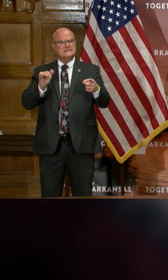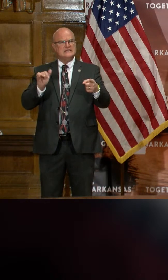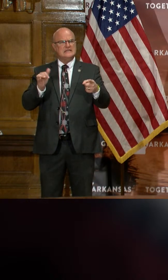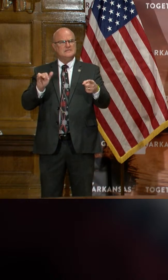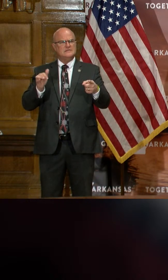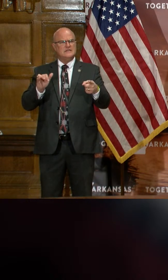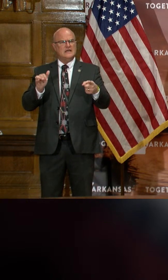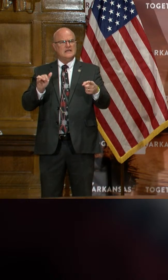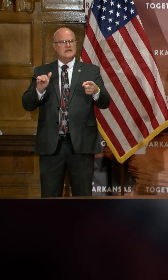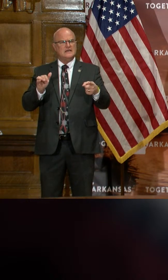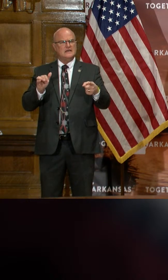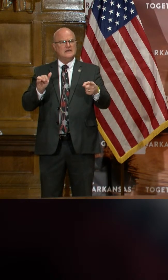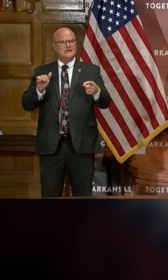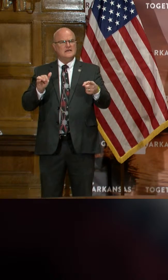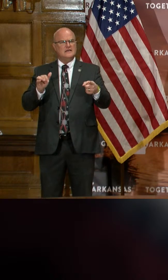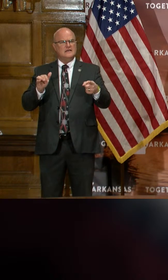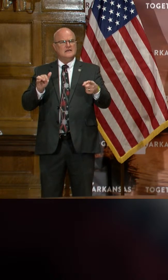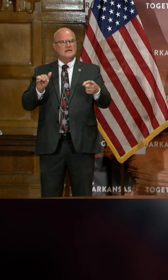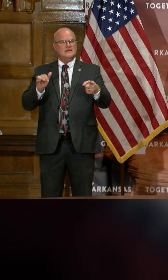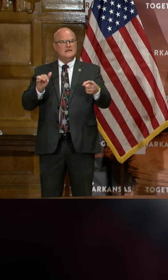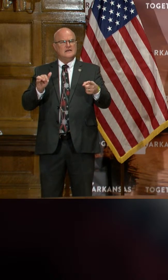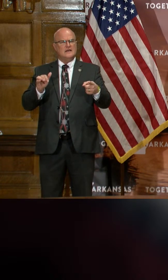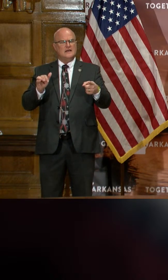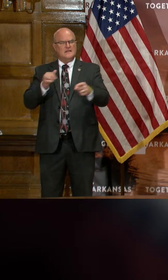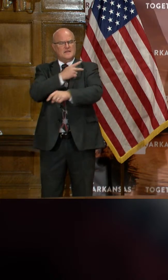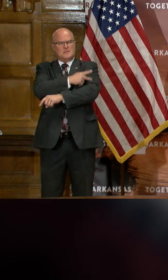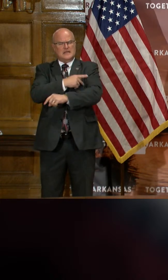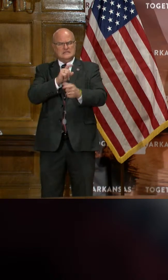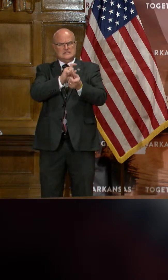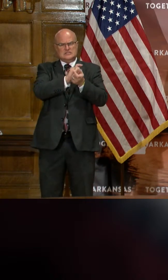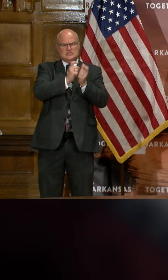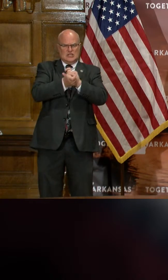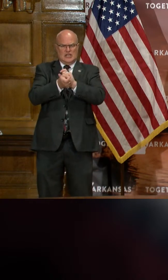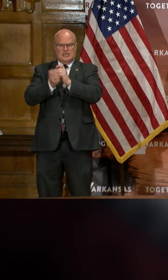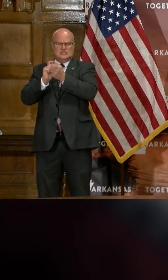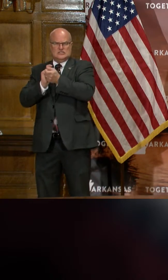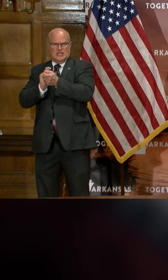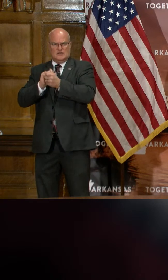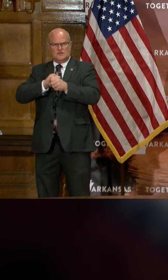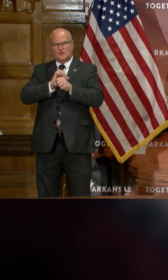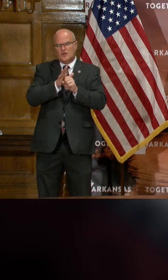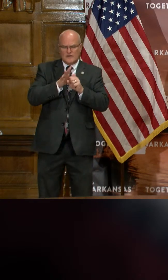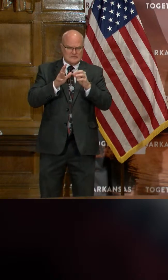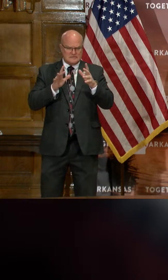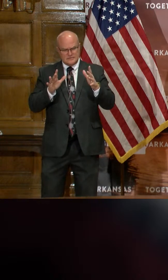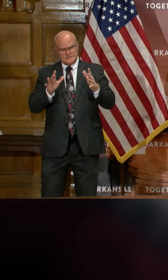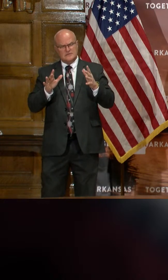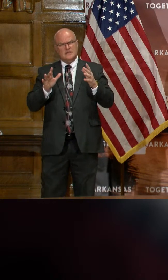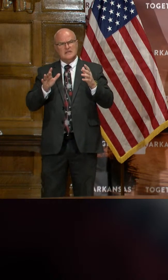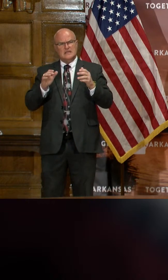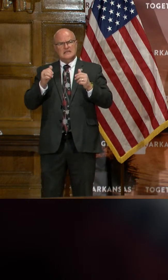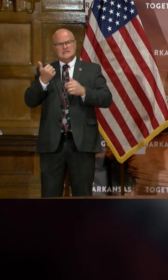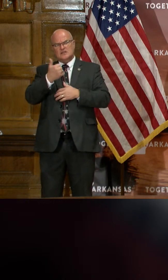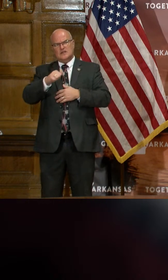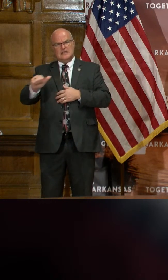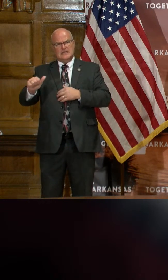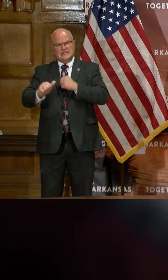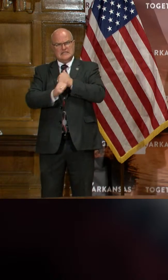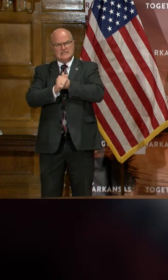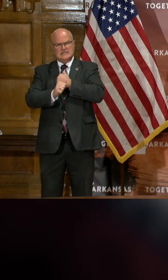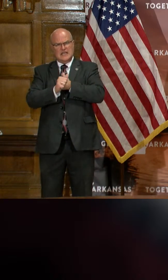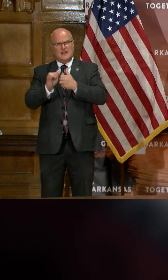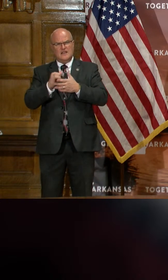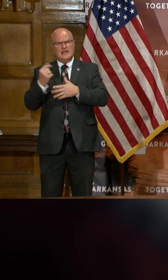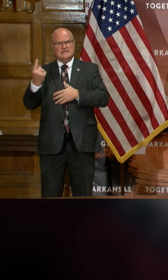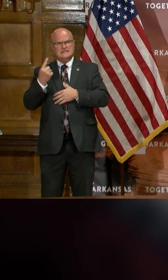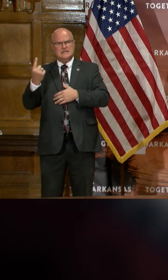patients their condition can change rapidly with coronavirus, is there any danger that